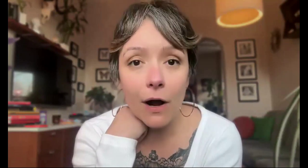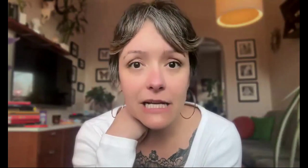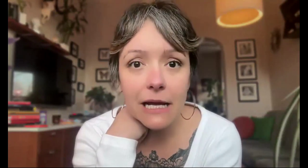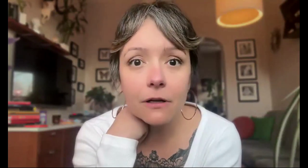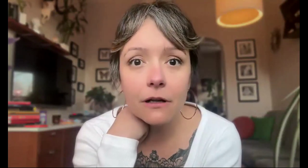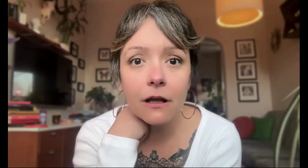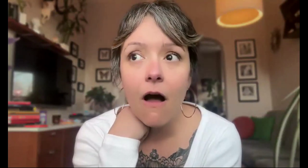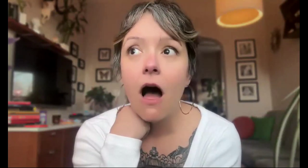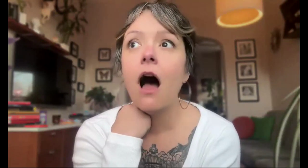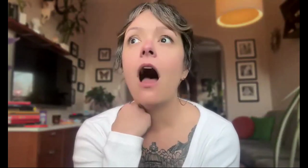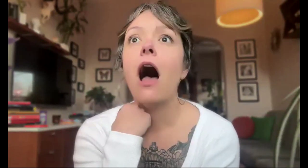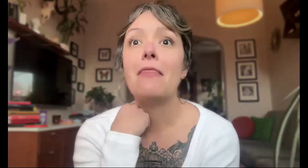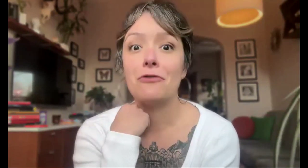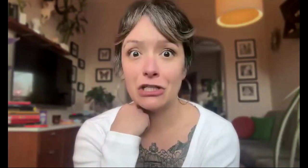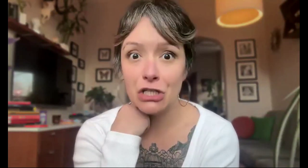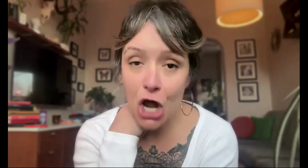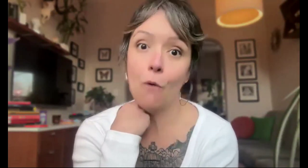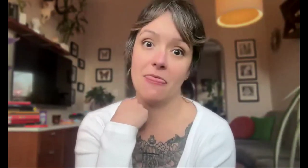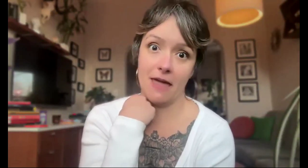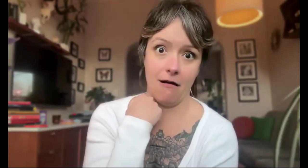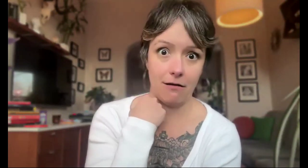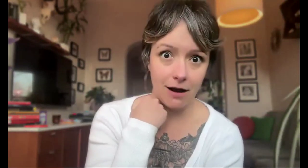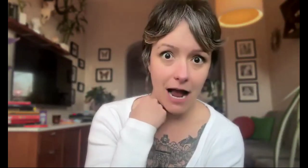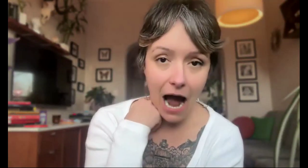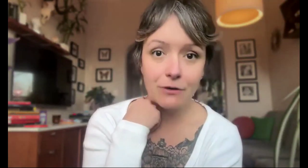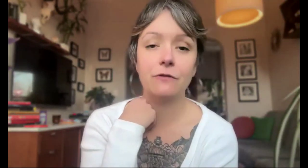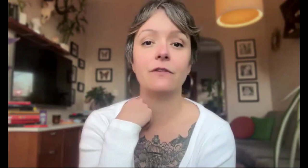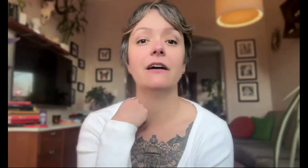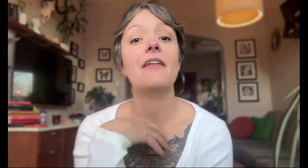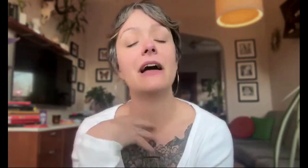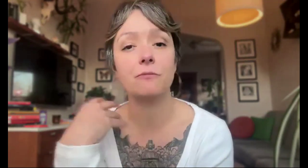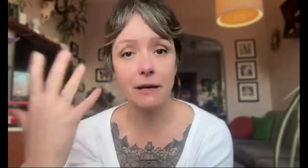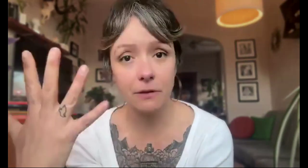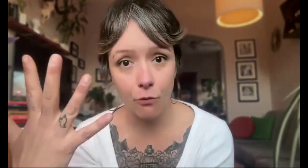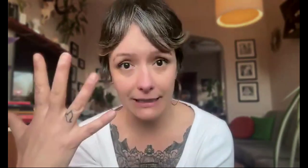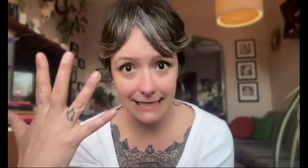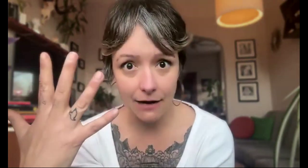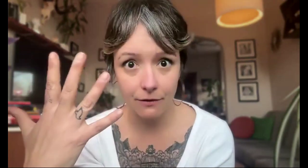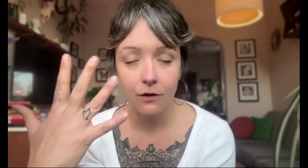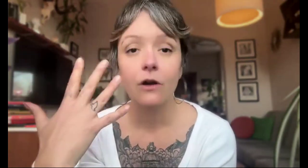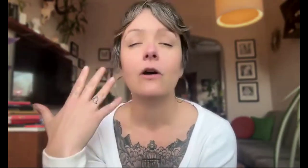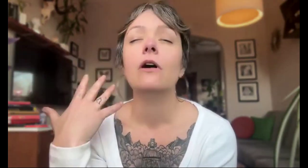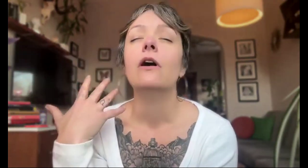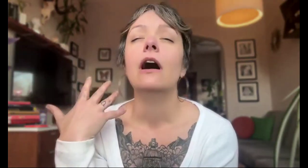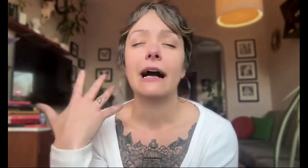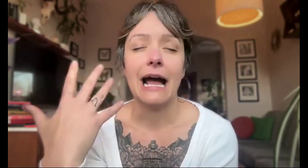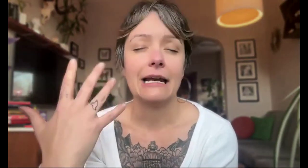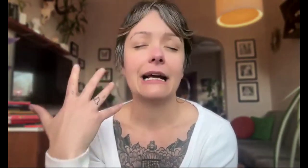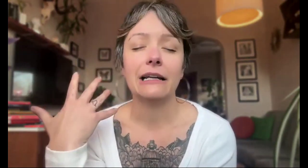water table and there's snow in there. How would you feel? And then be able to point it out. Again,